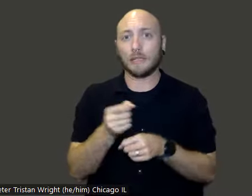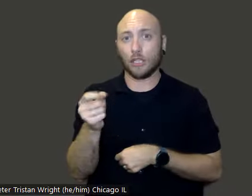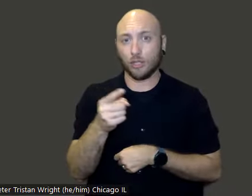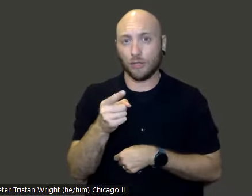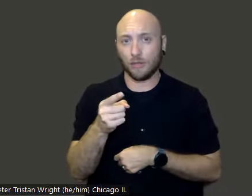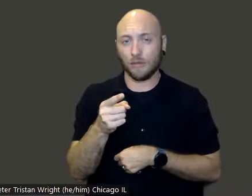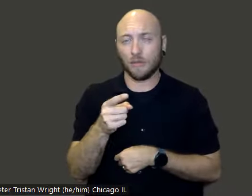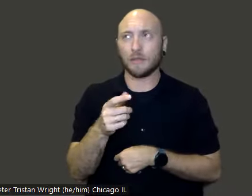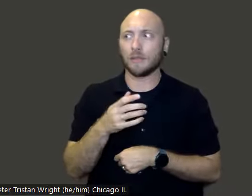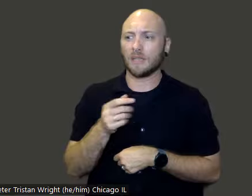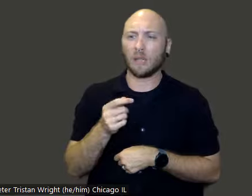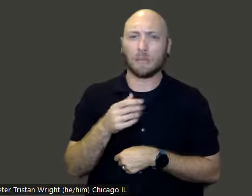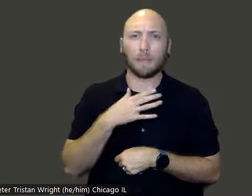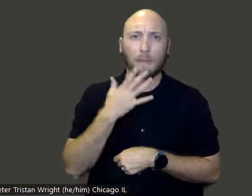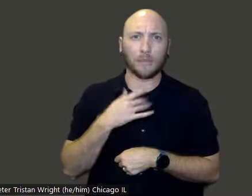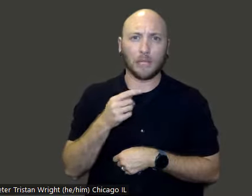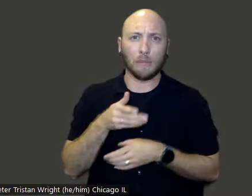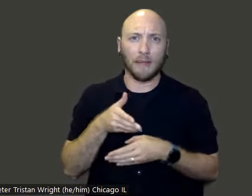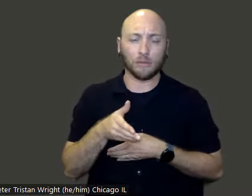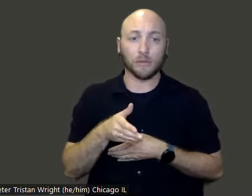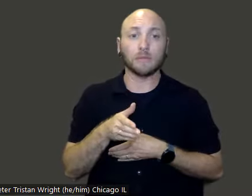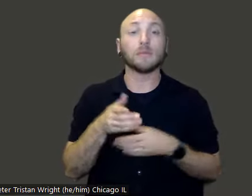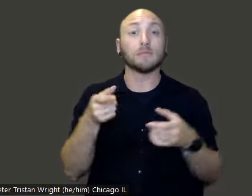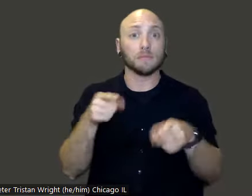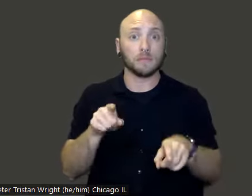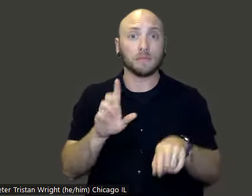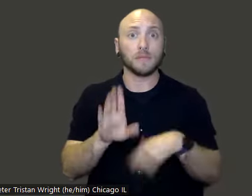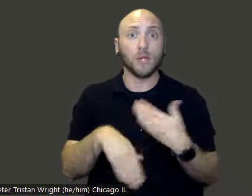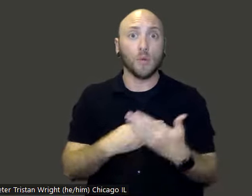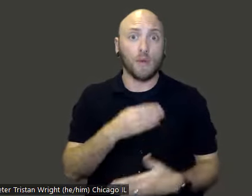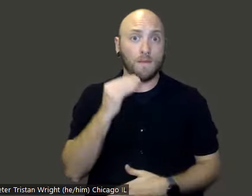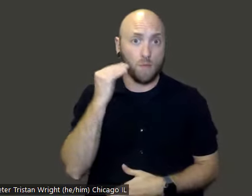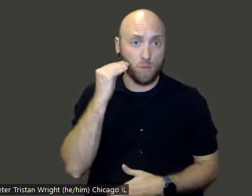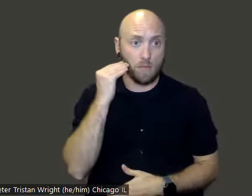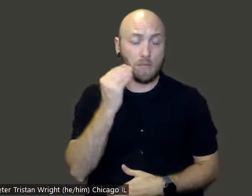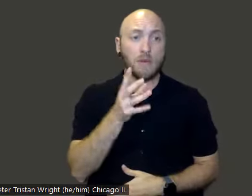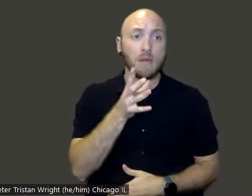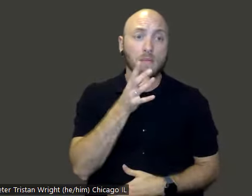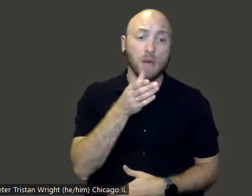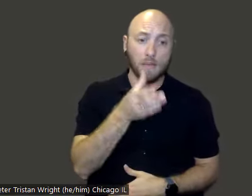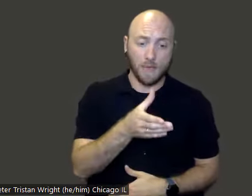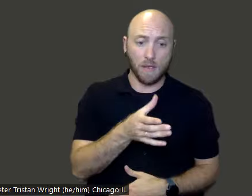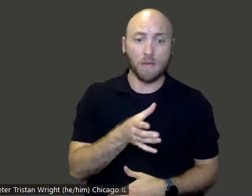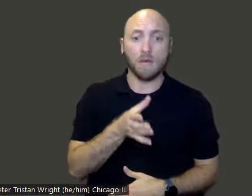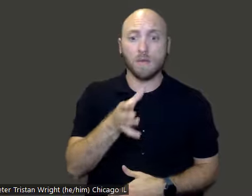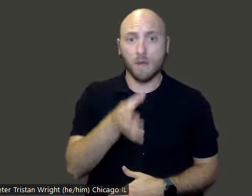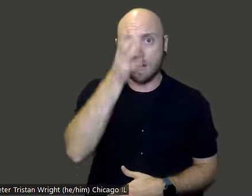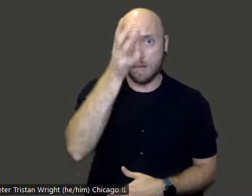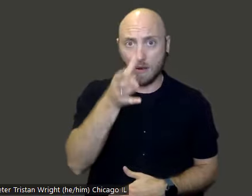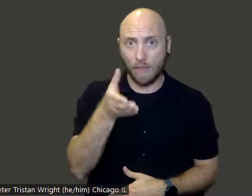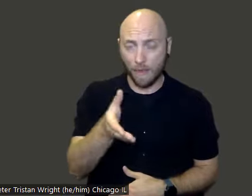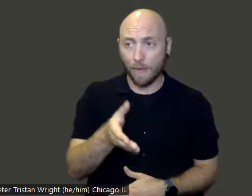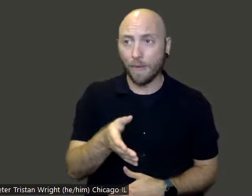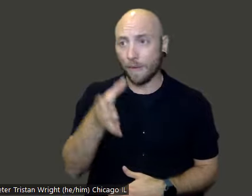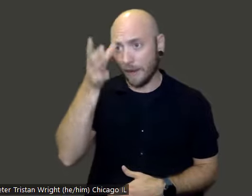birthday. I went home, and my mom was there, and my grandparents were there, and my dad was there,